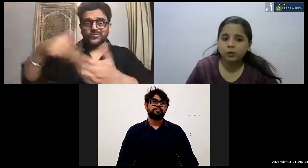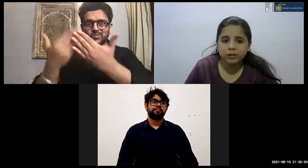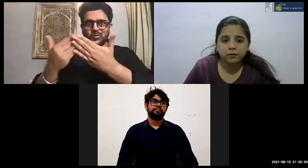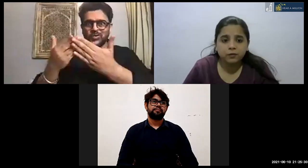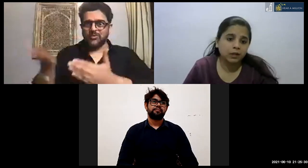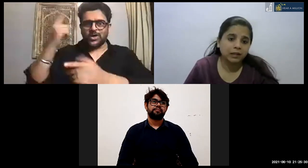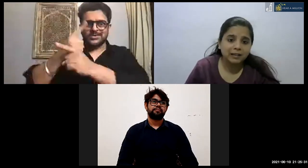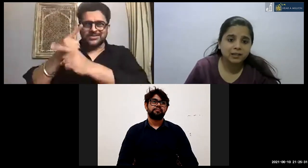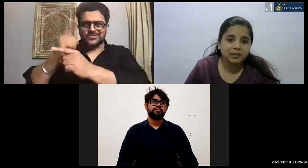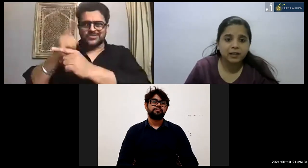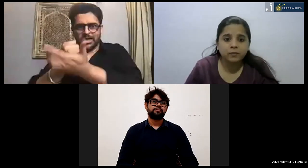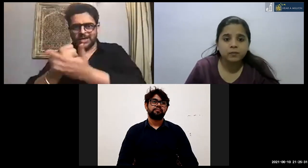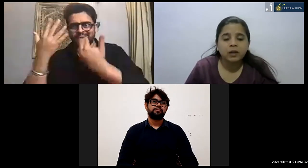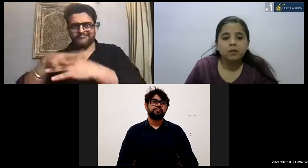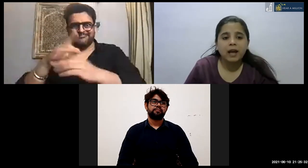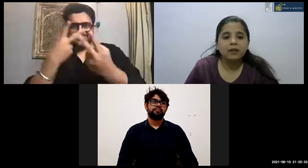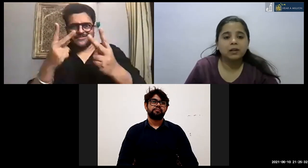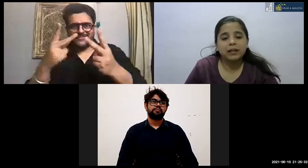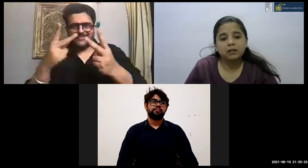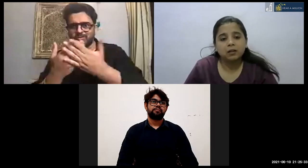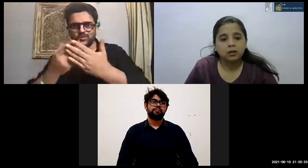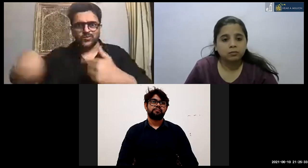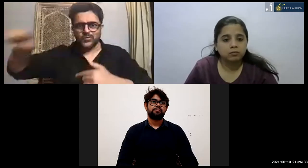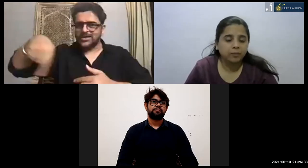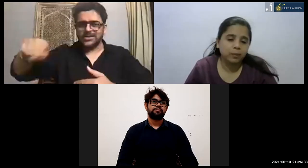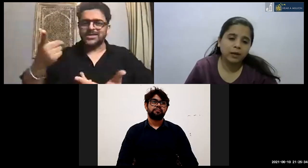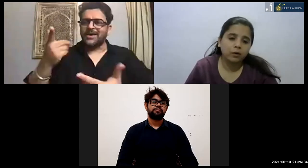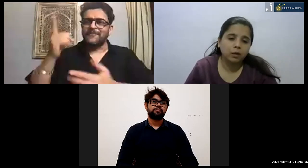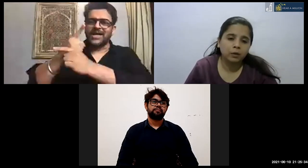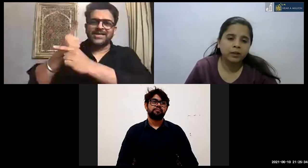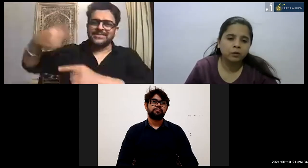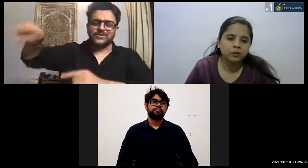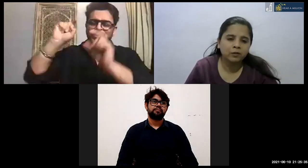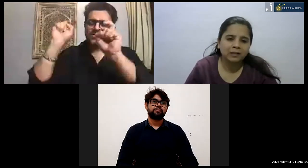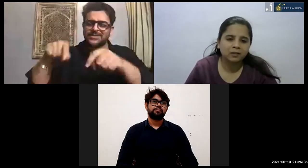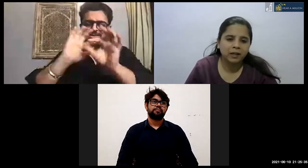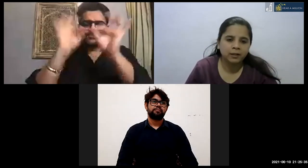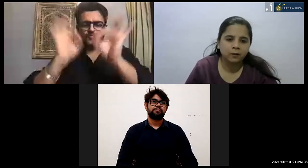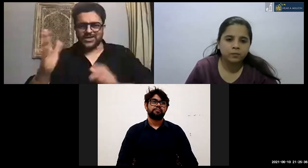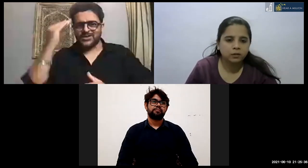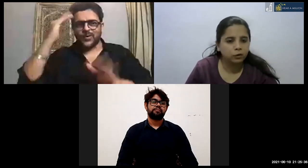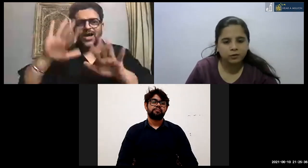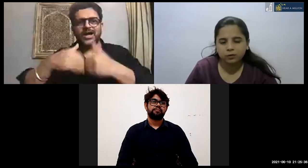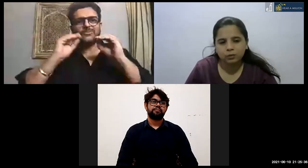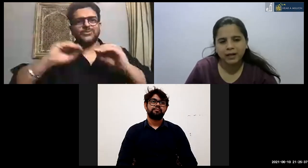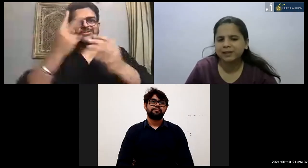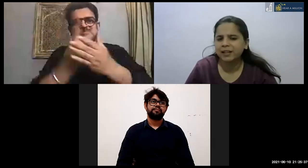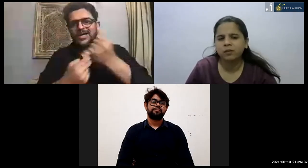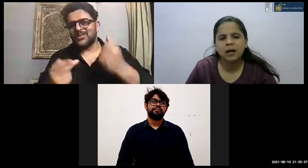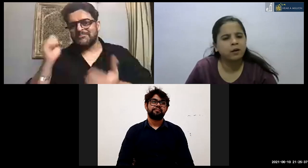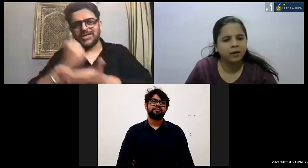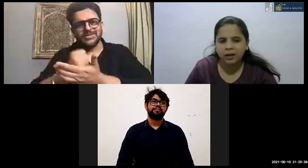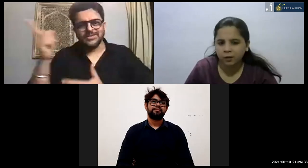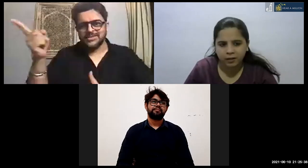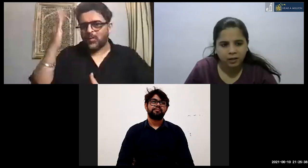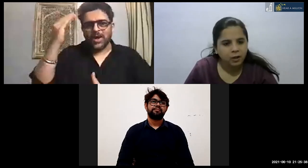the inclusive classes, I think we have like people are talking about the inclusive classes right now, inclusive school, but I think